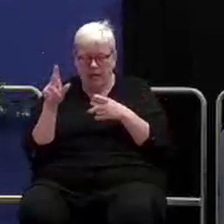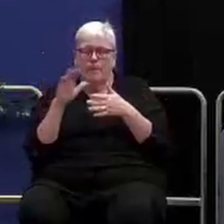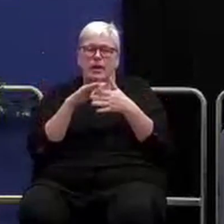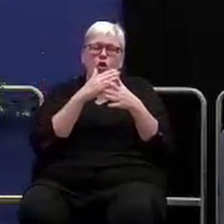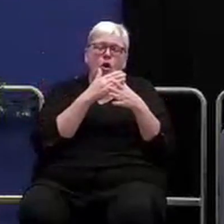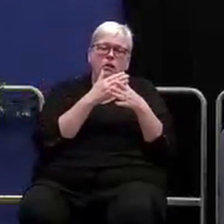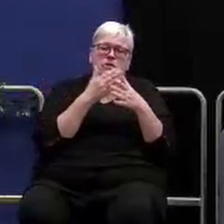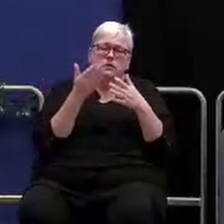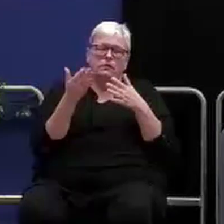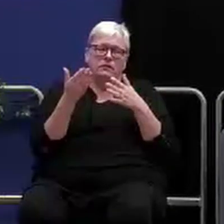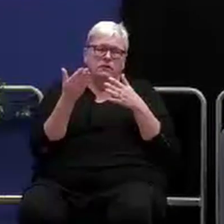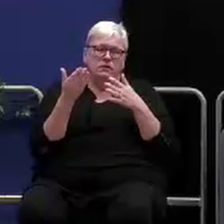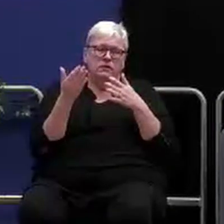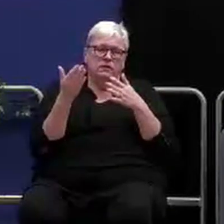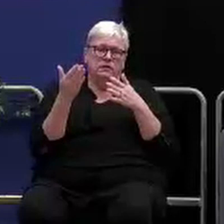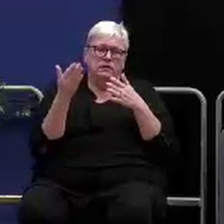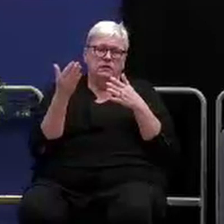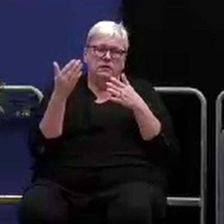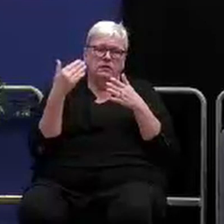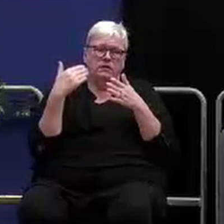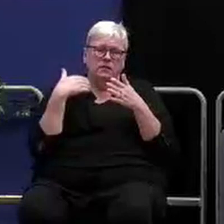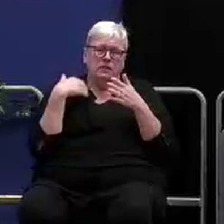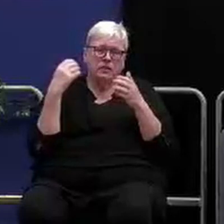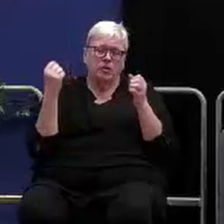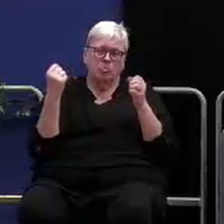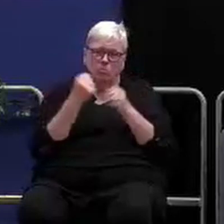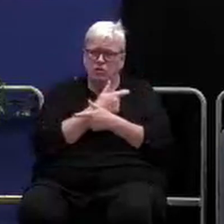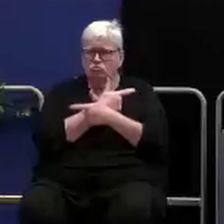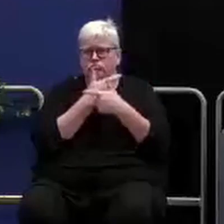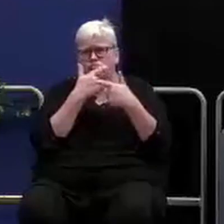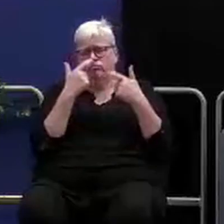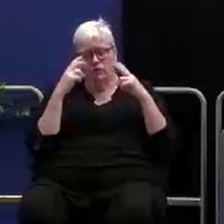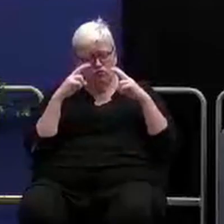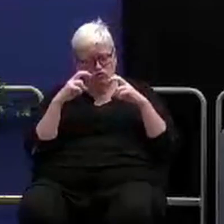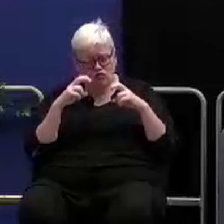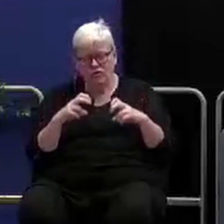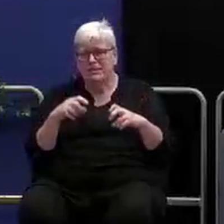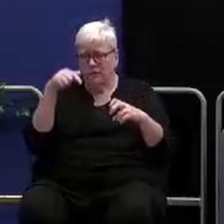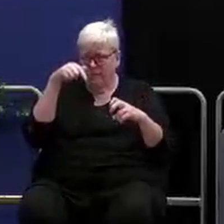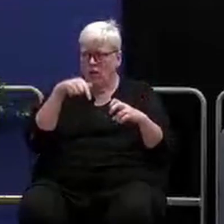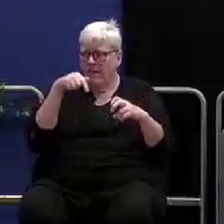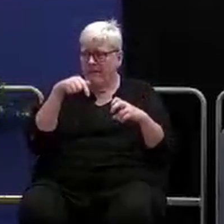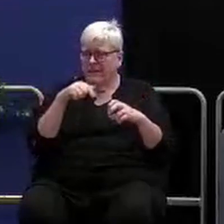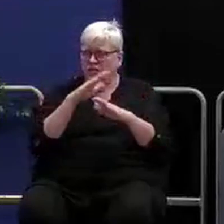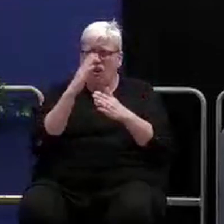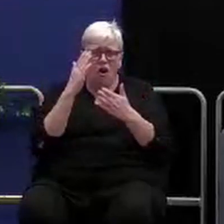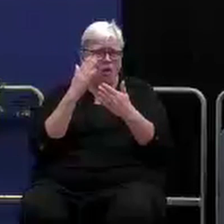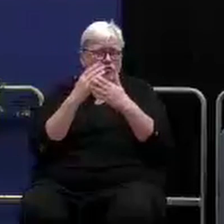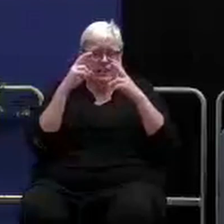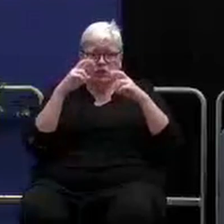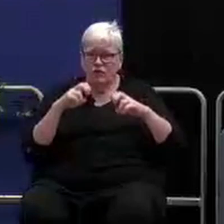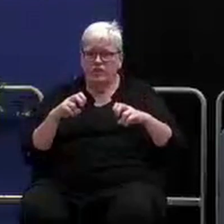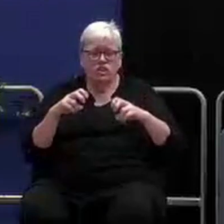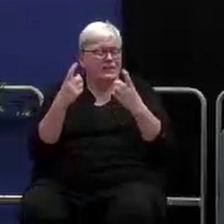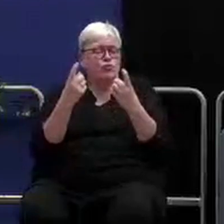Because I did, like I said, I did a lot of research for this, which wasn't research into the things it's